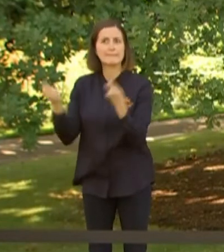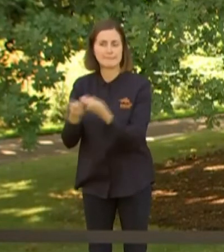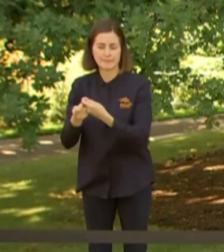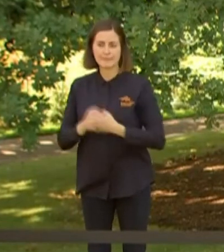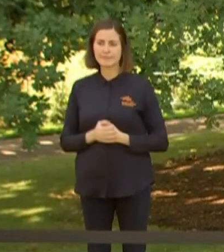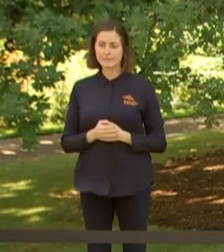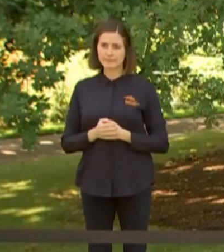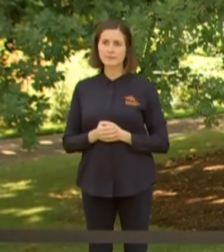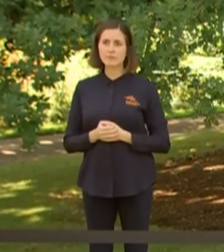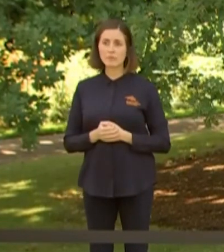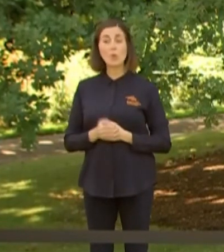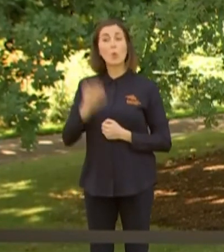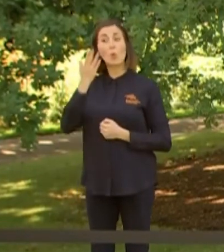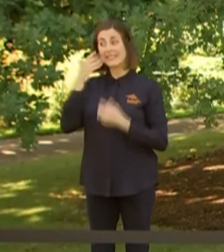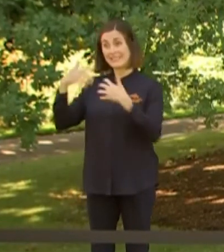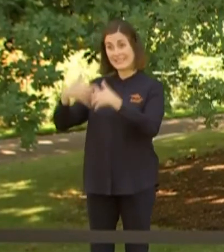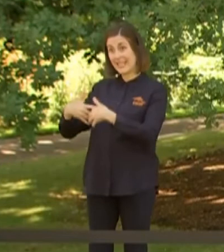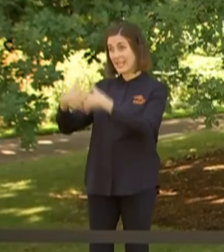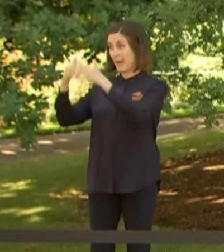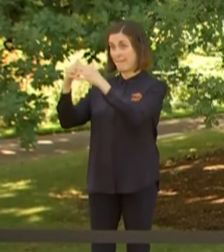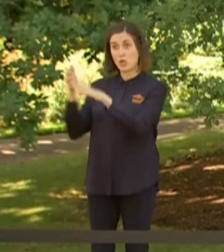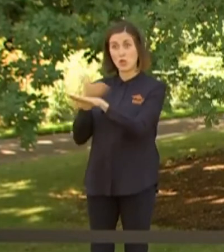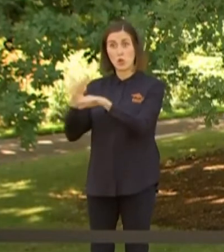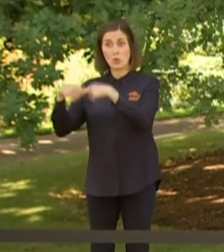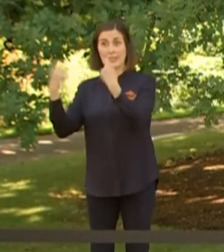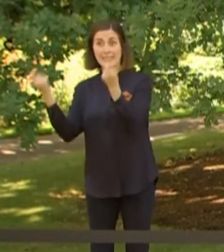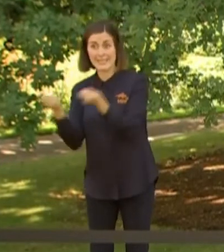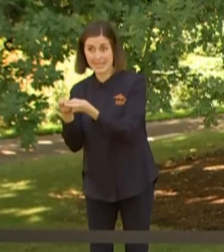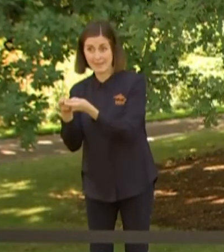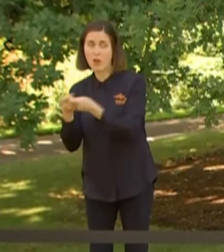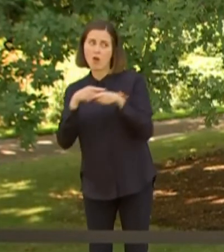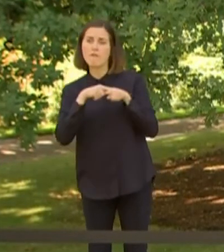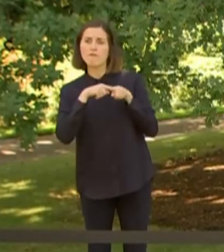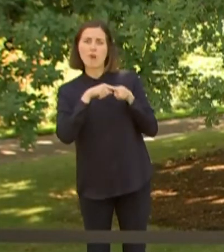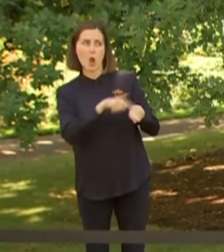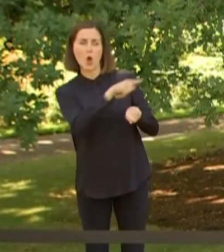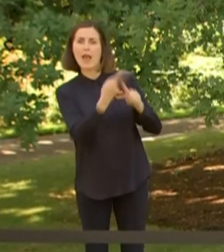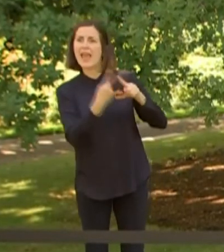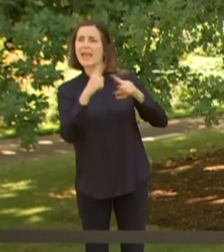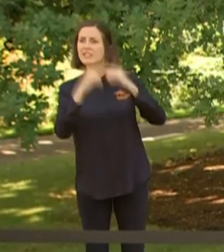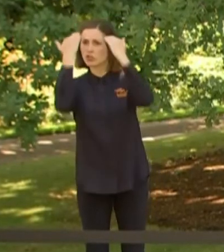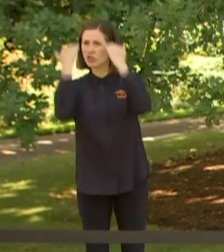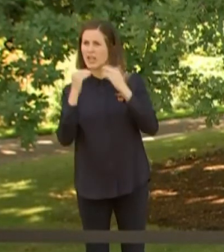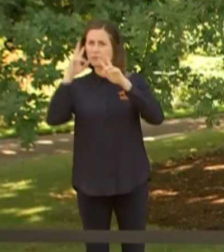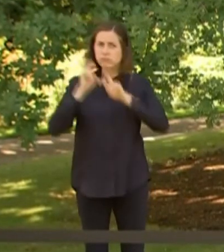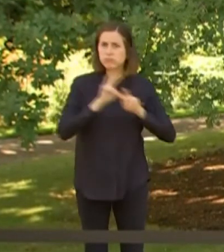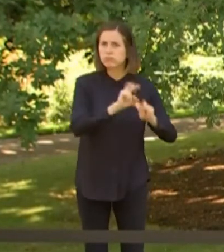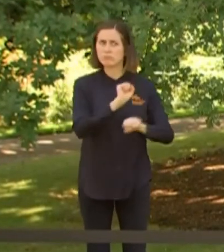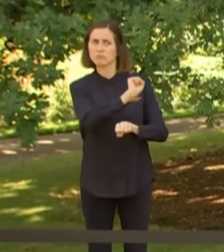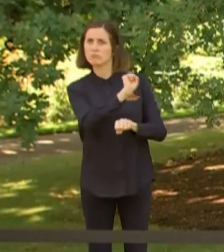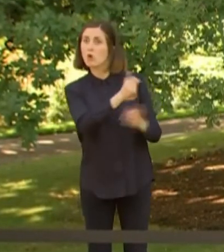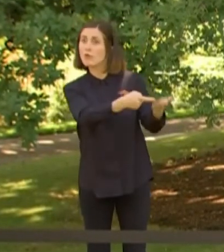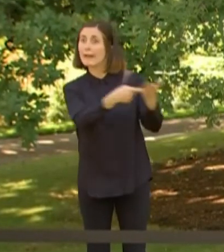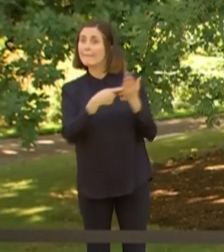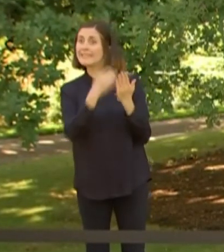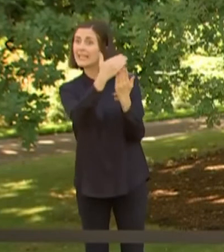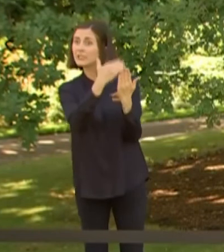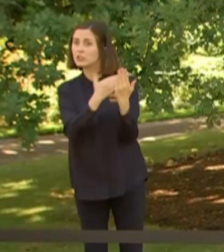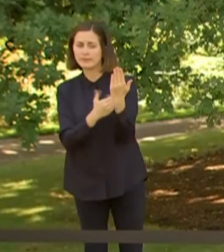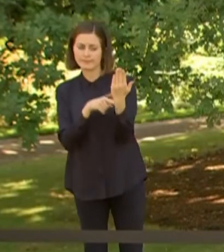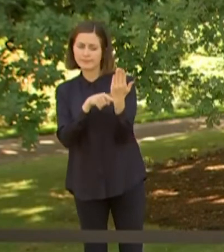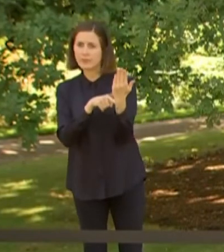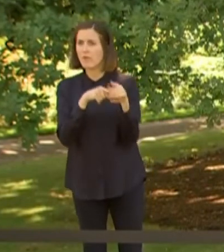indicated, in developing the reset, not only have we used the Board of Inquiry's recommendations, but we've also tapped into